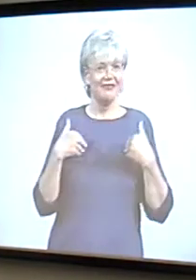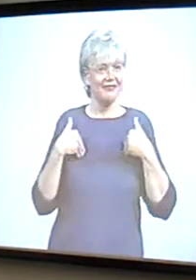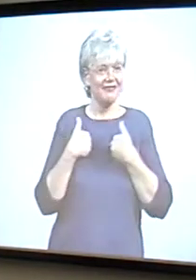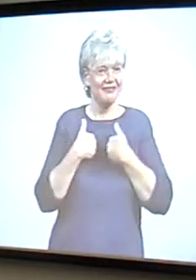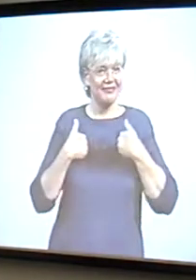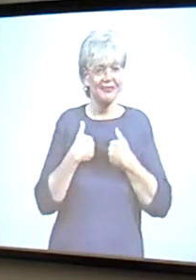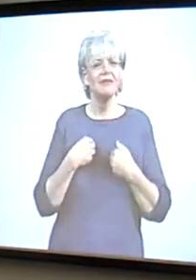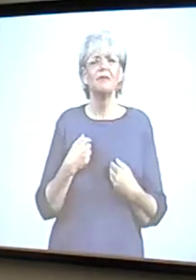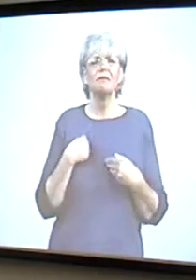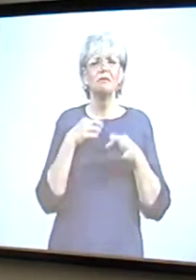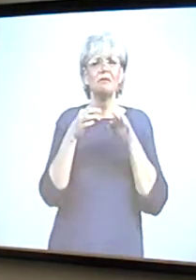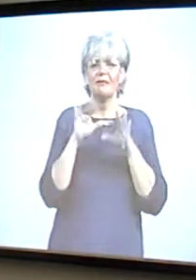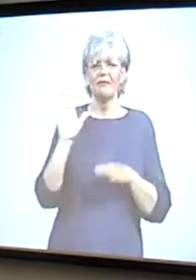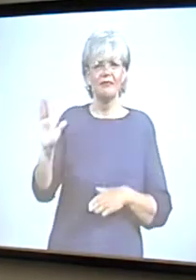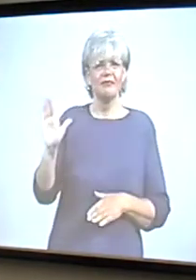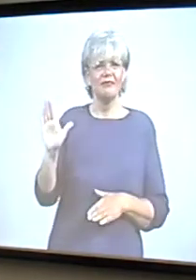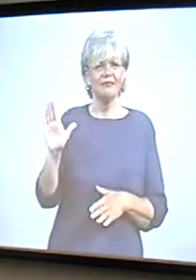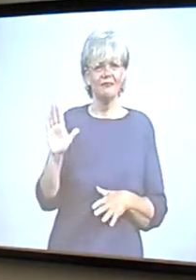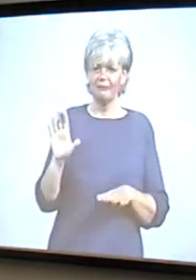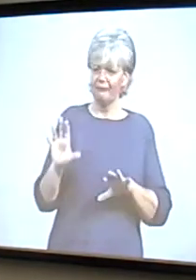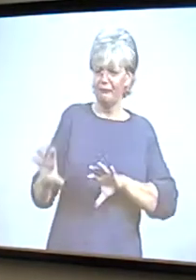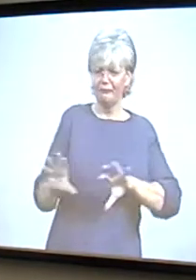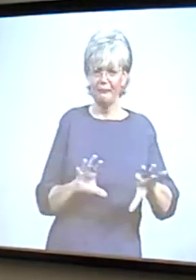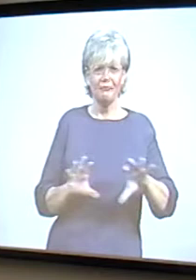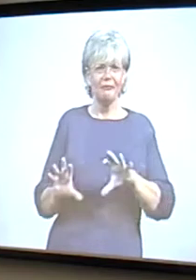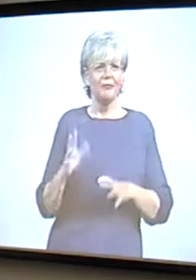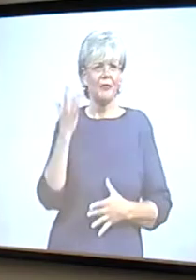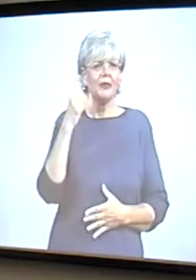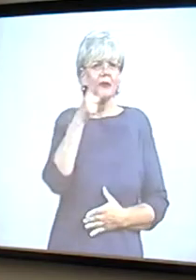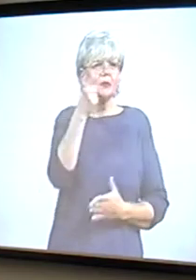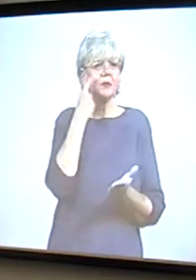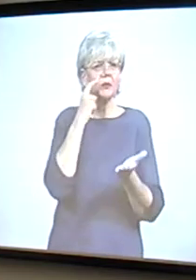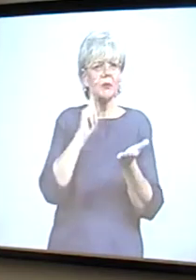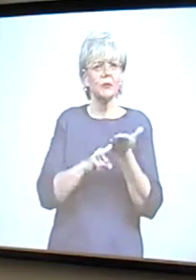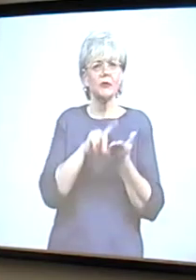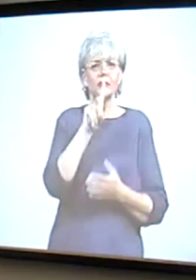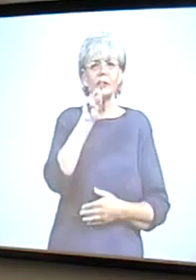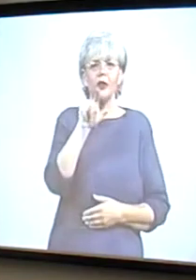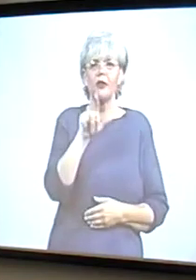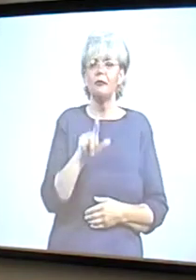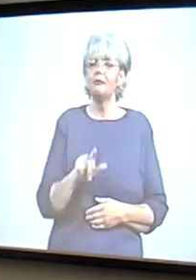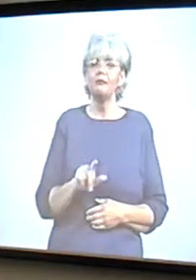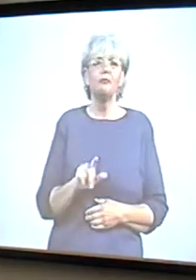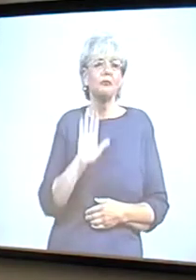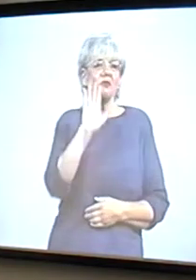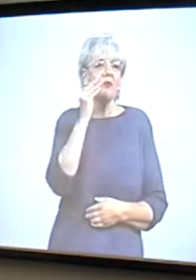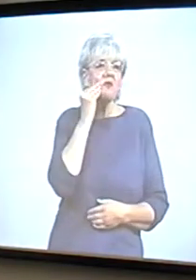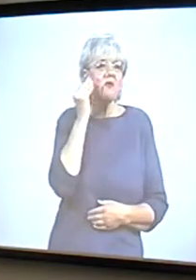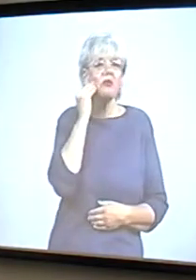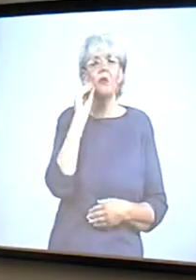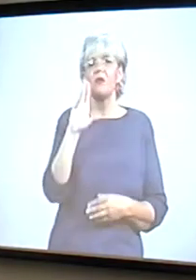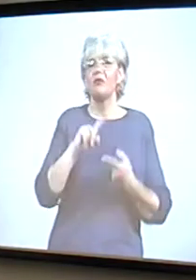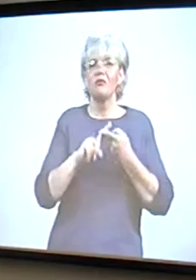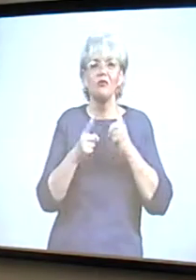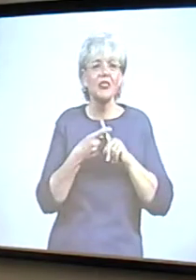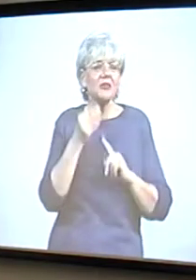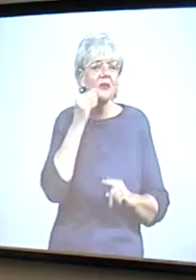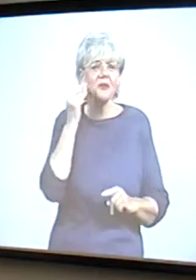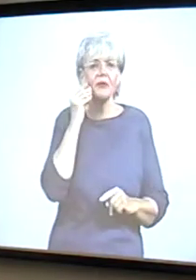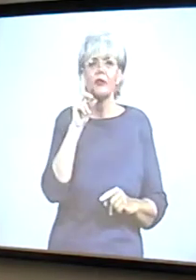Today we're going to talk about dogs. They're really interesting animals. How they behave. Maybe you'll notice that, when